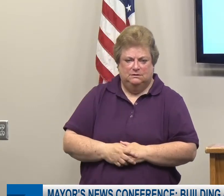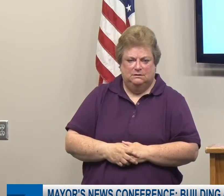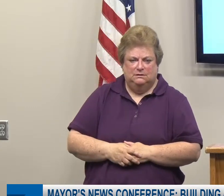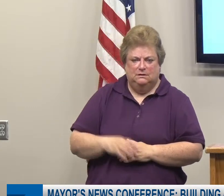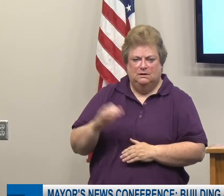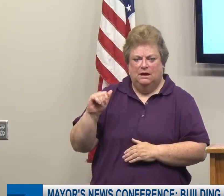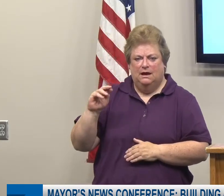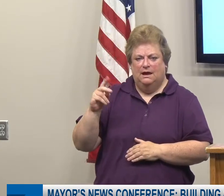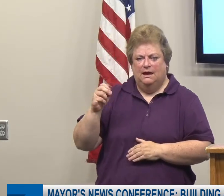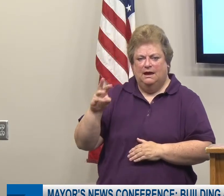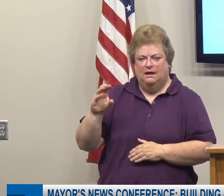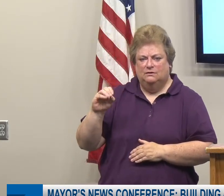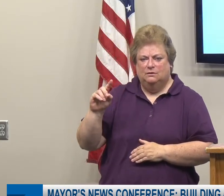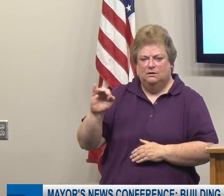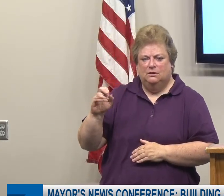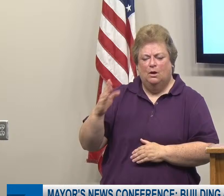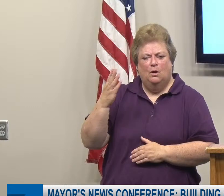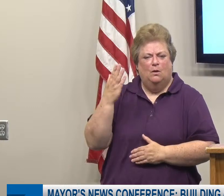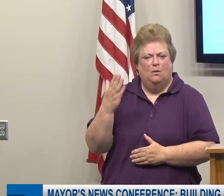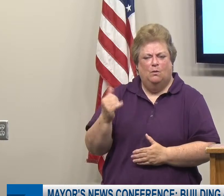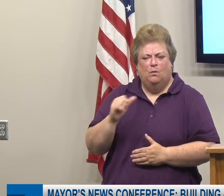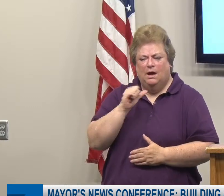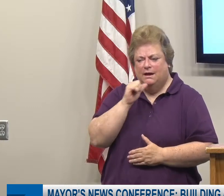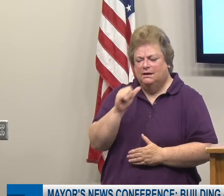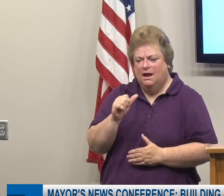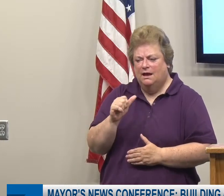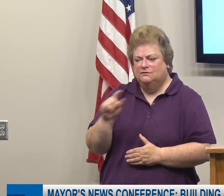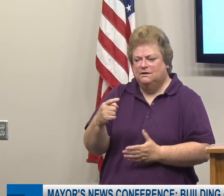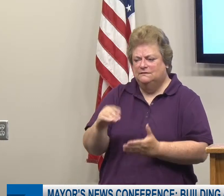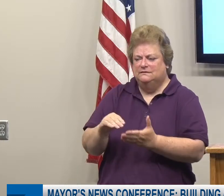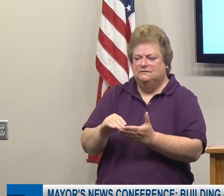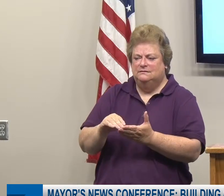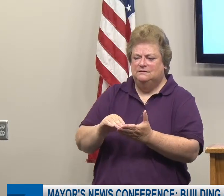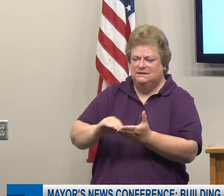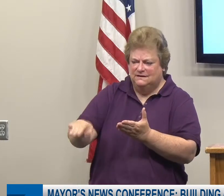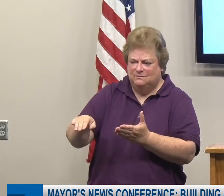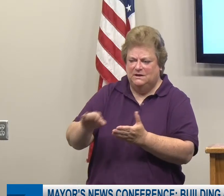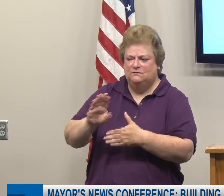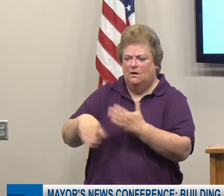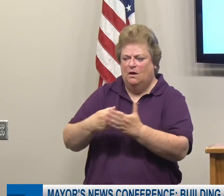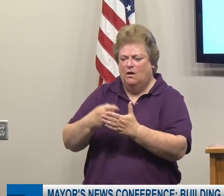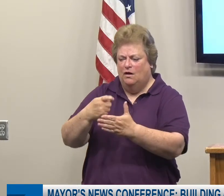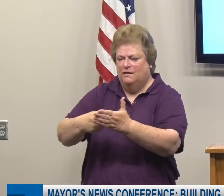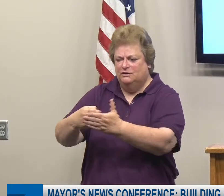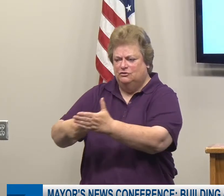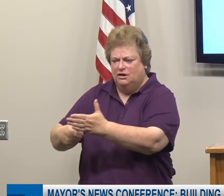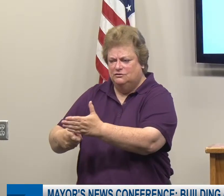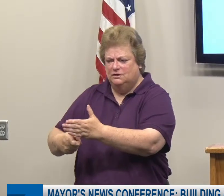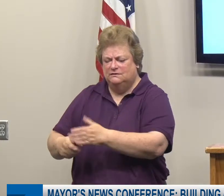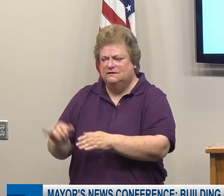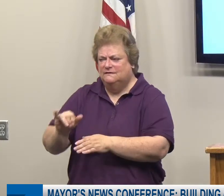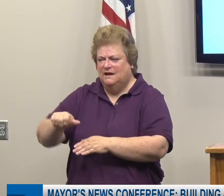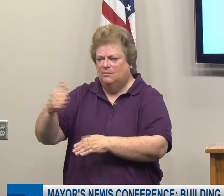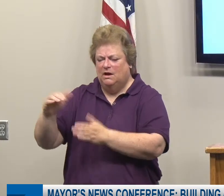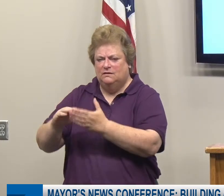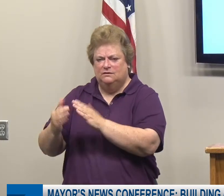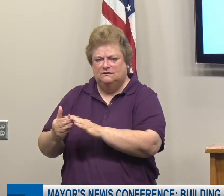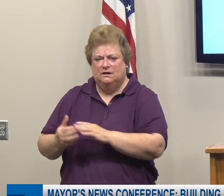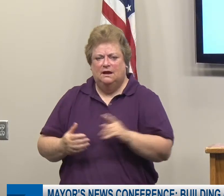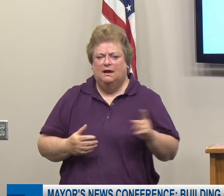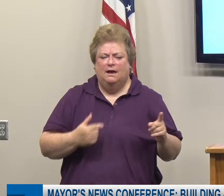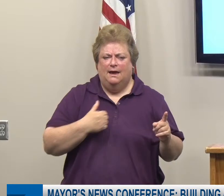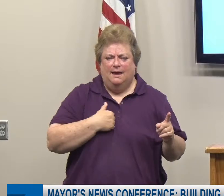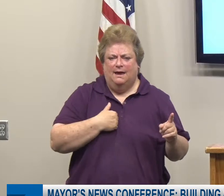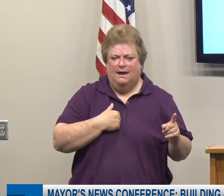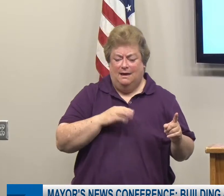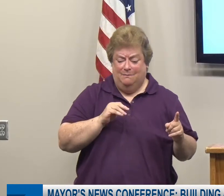Mayor, why not just dismiss those charges like other cities have done? Those kind of decisions are not up to a mayor.